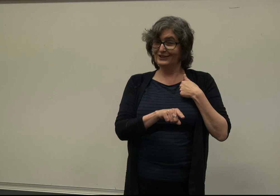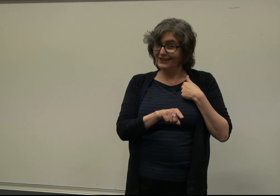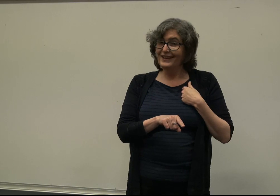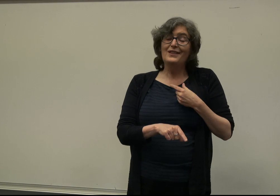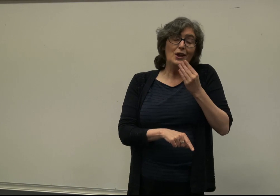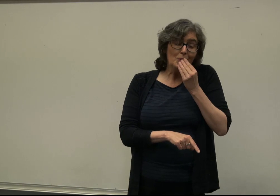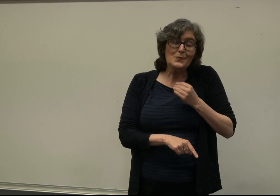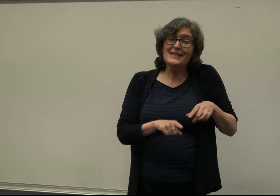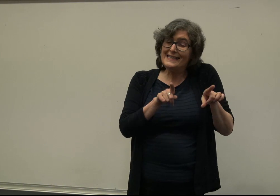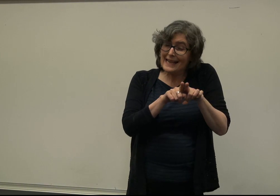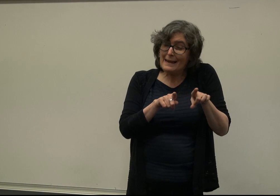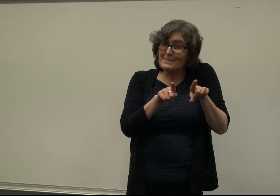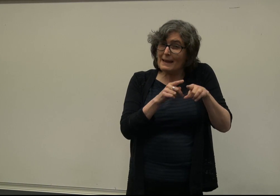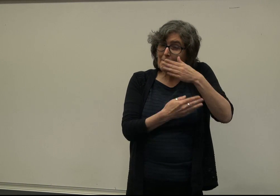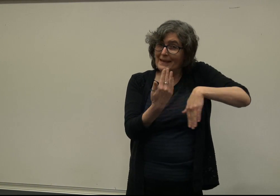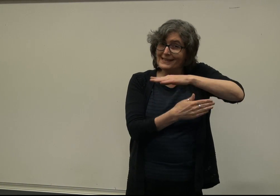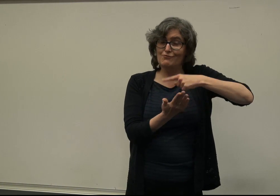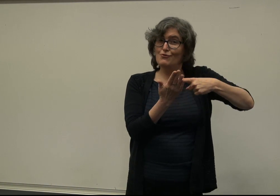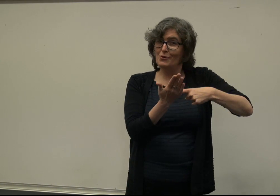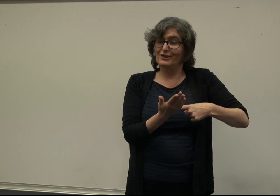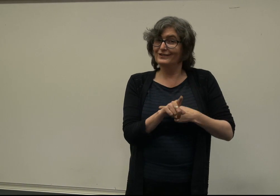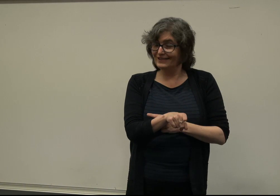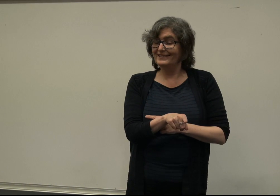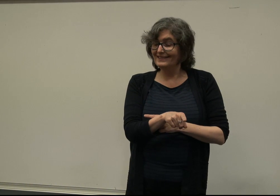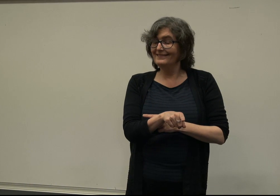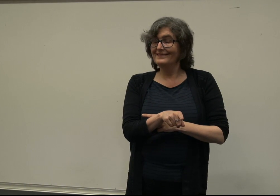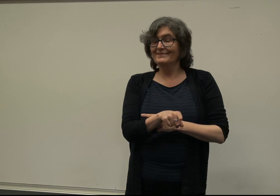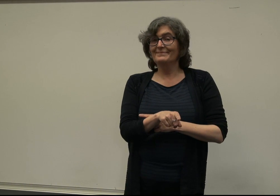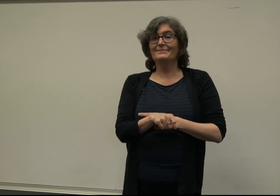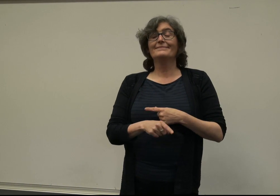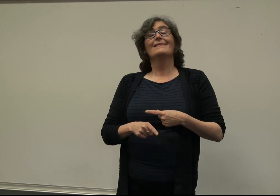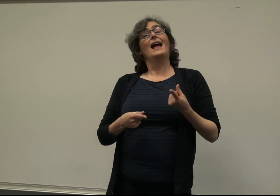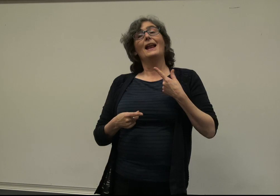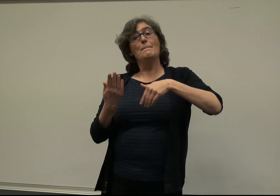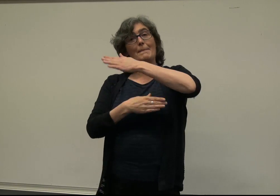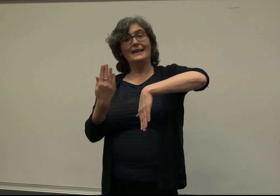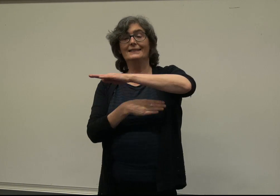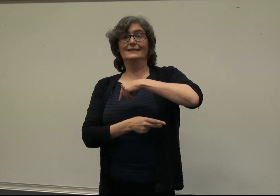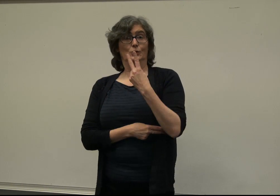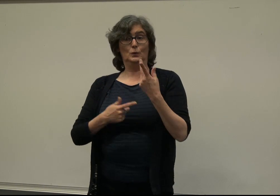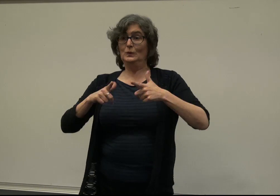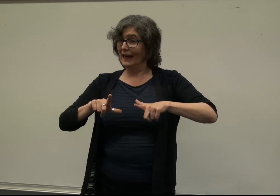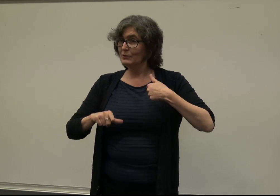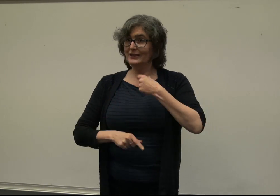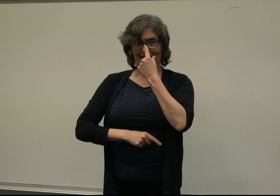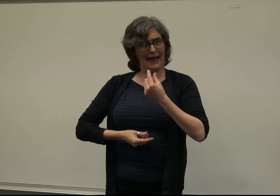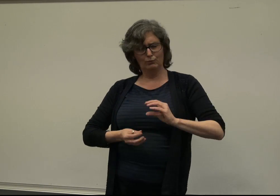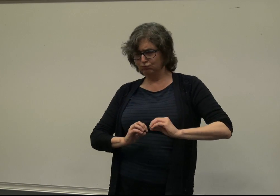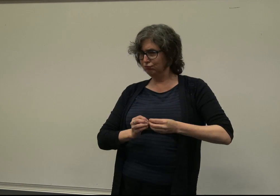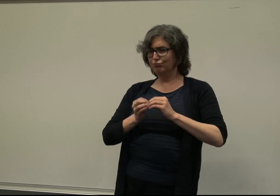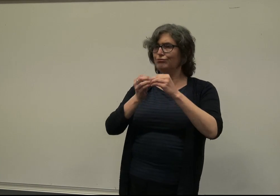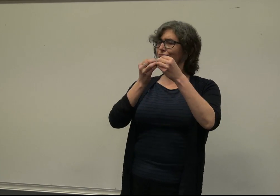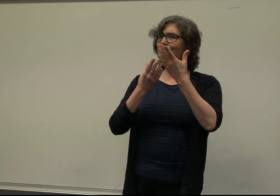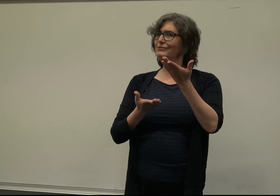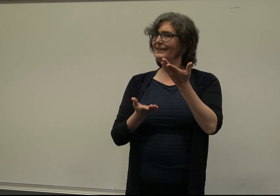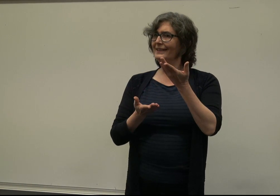say about bimodal bilinguals. Mixing can be creative because it can improve the message that children are